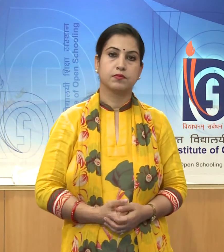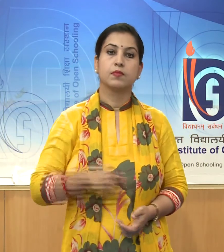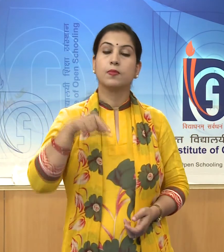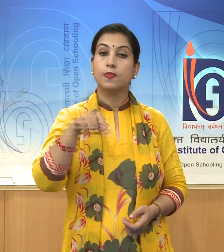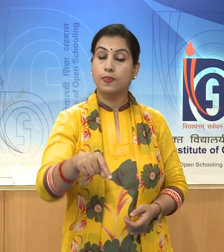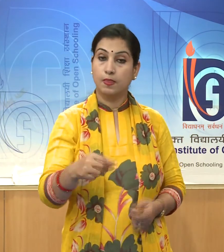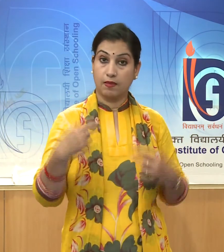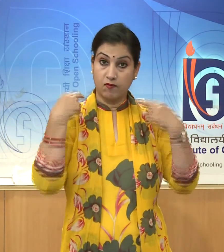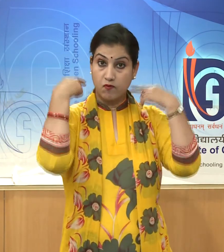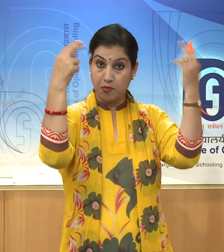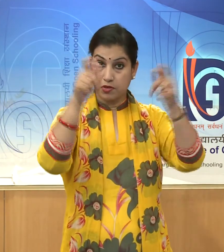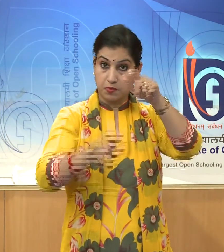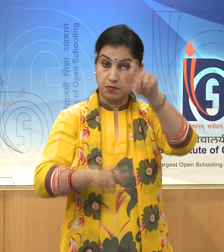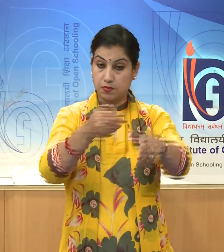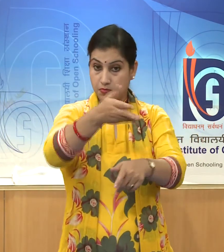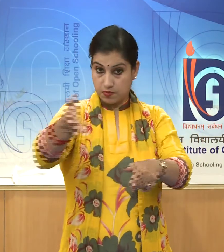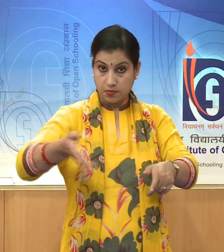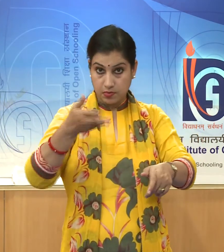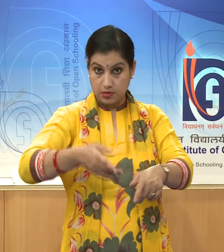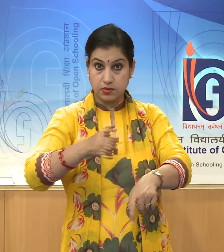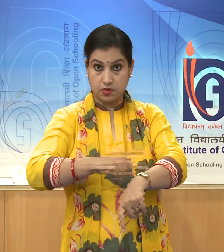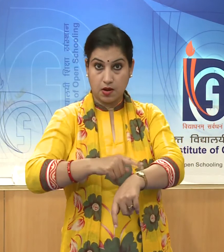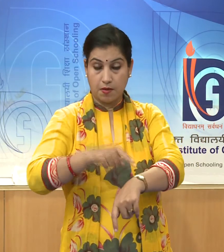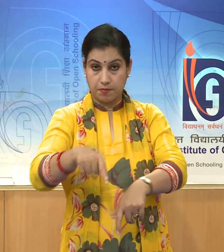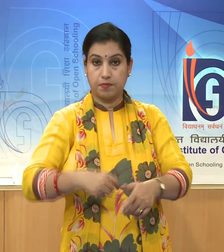The pioneer of this movement